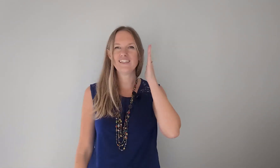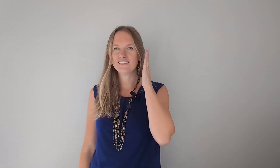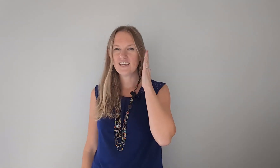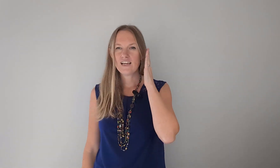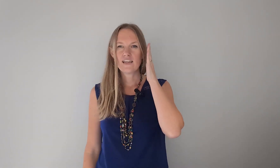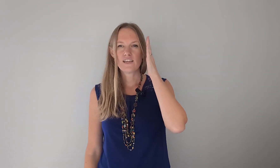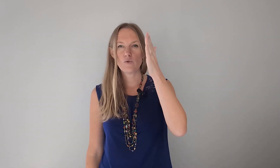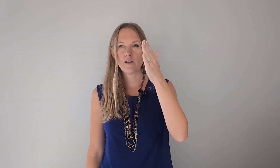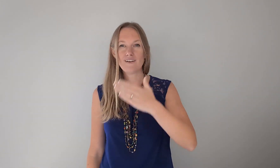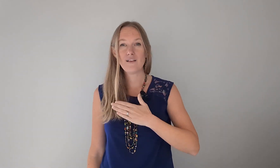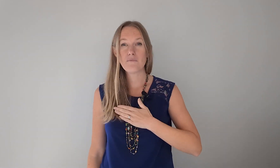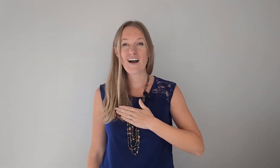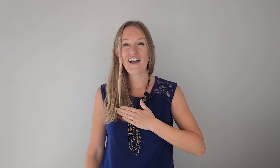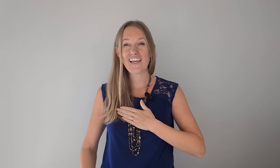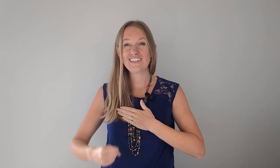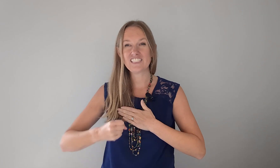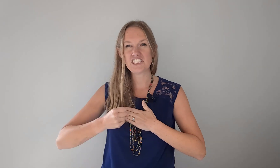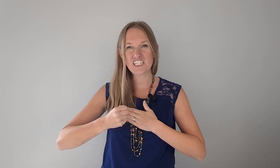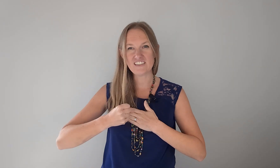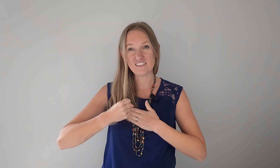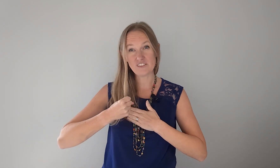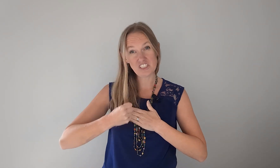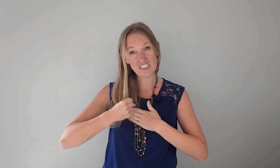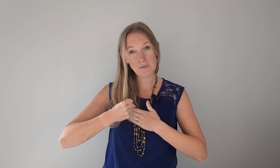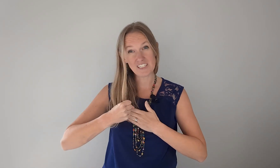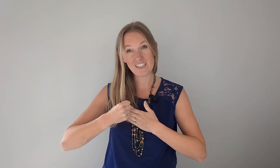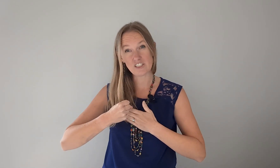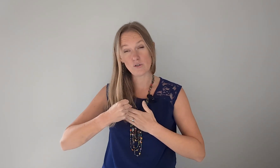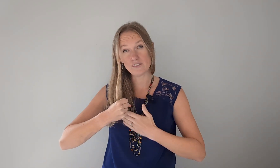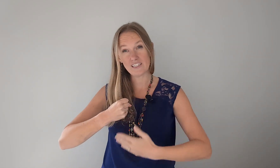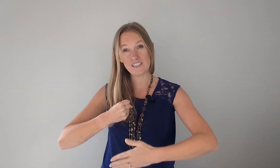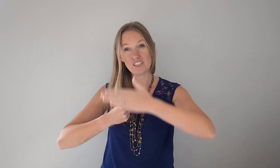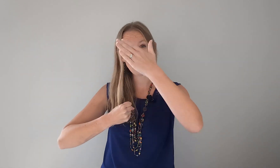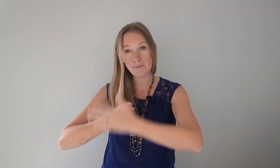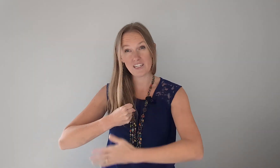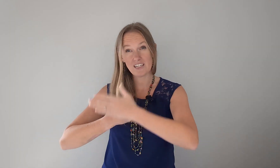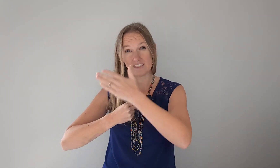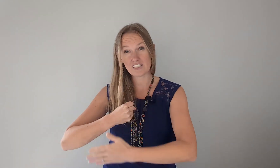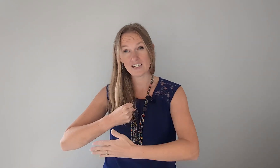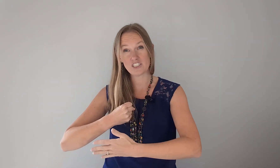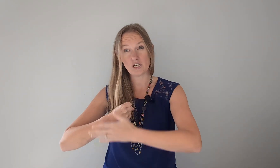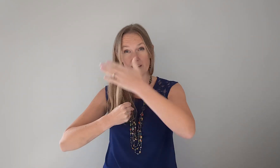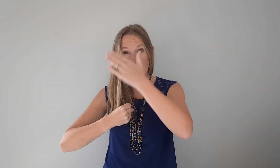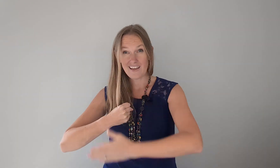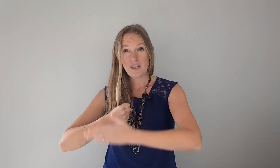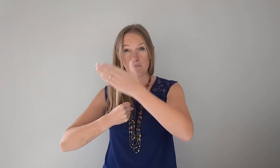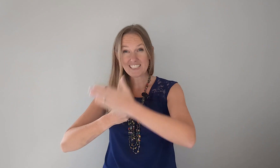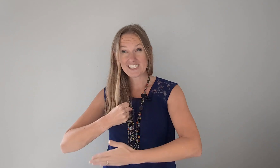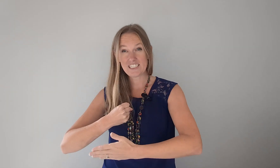face. He will my, and then shield. Your non-dominant hand, you're holding it, and your dominant hand, you're kind of showing. My